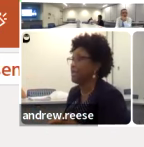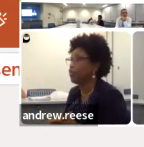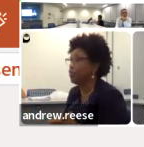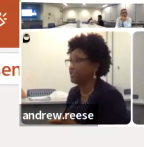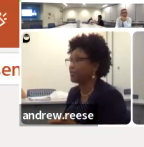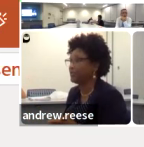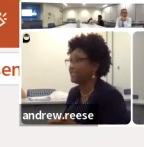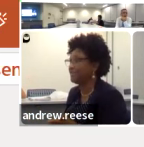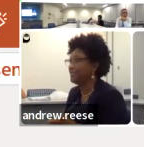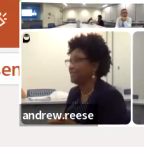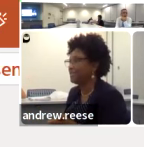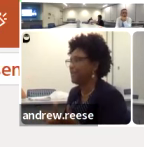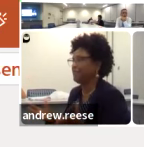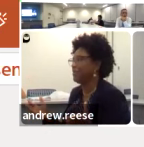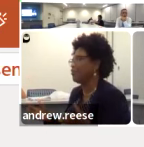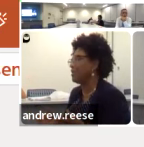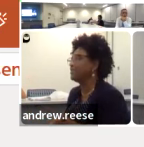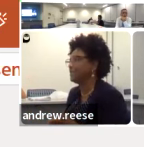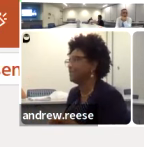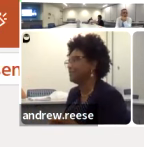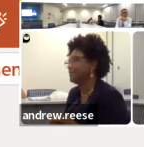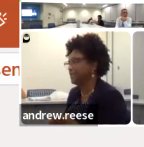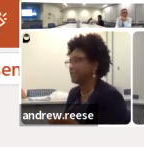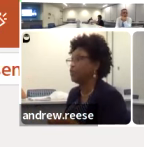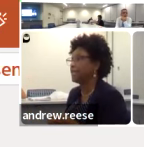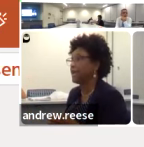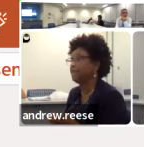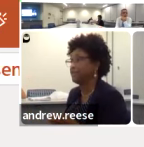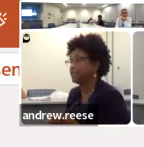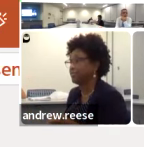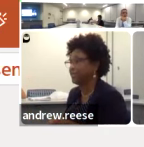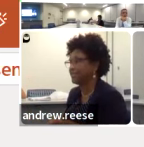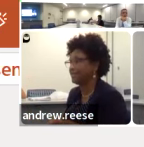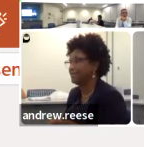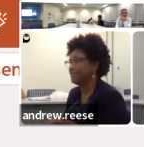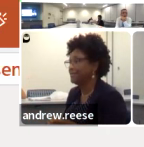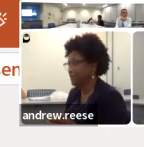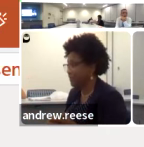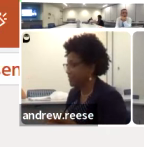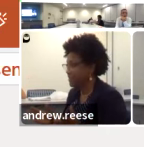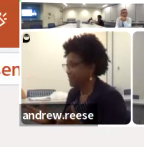why they may not want job coaching. It's not everybody wants to disclose that they have a disability.